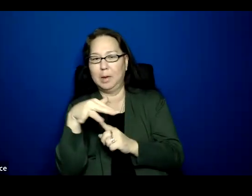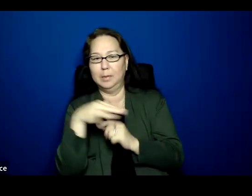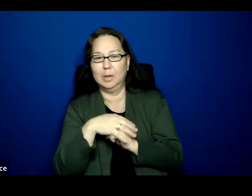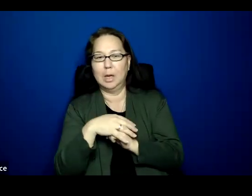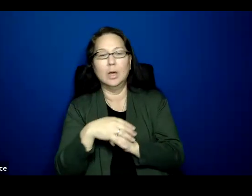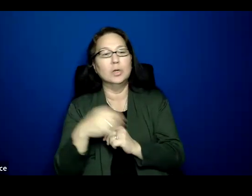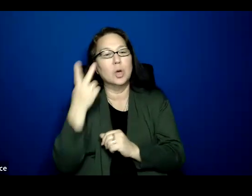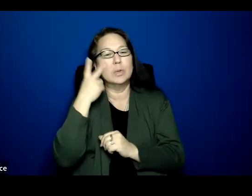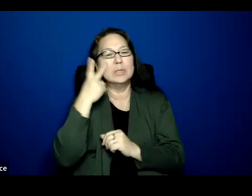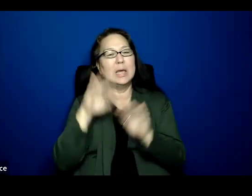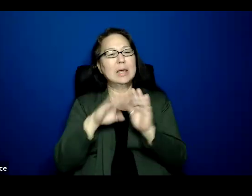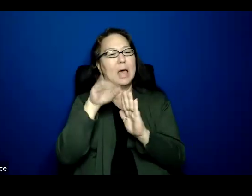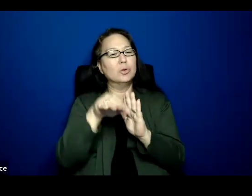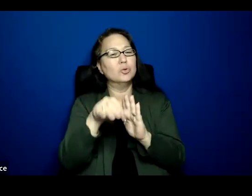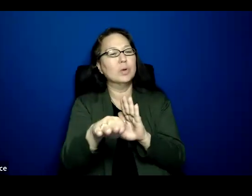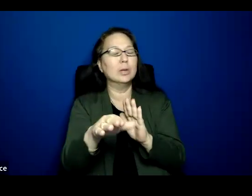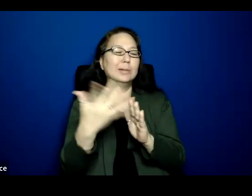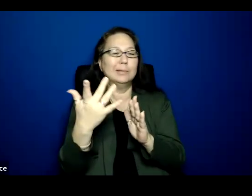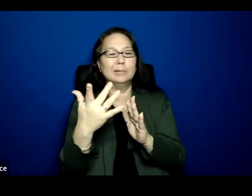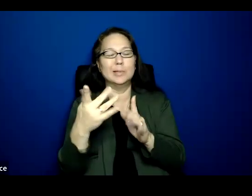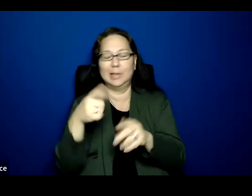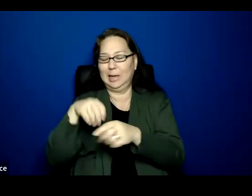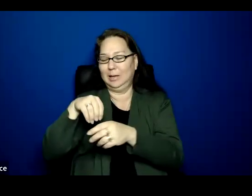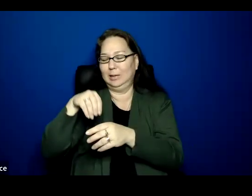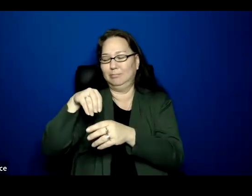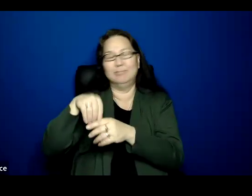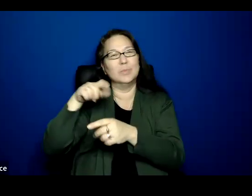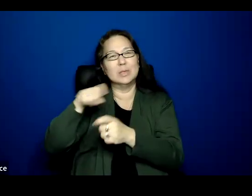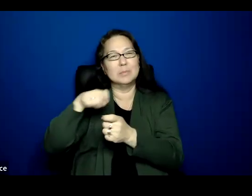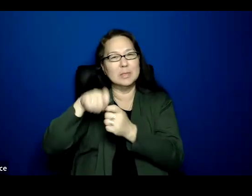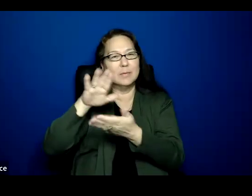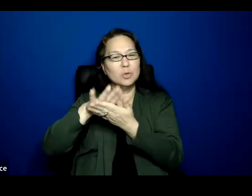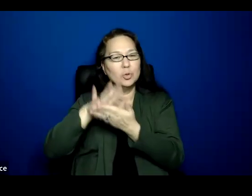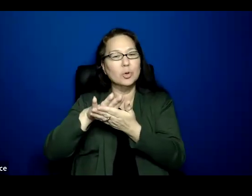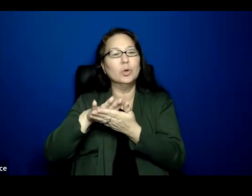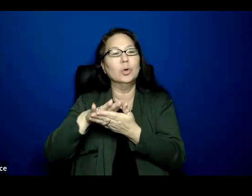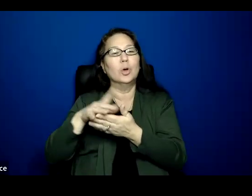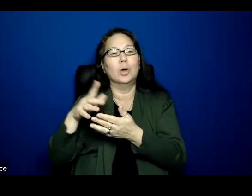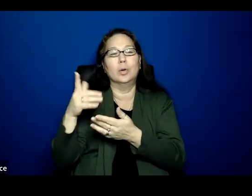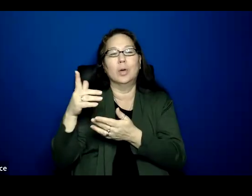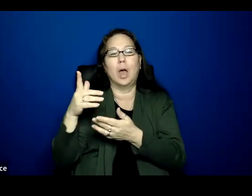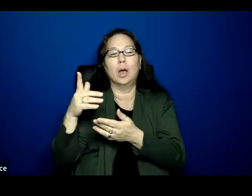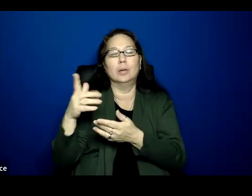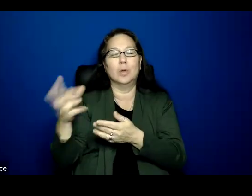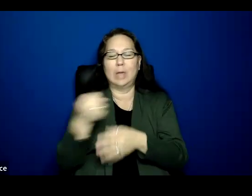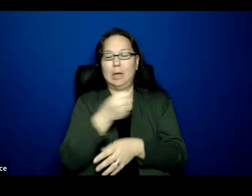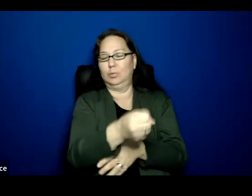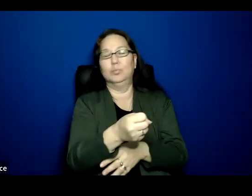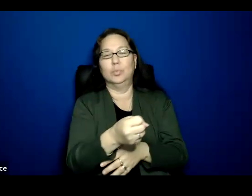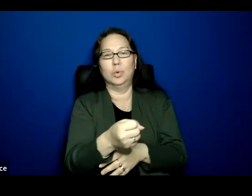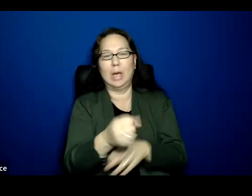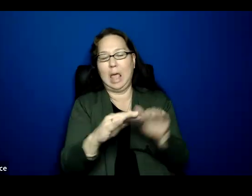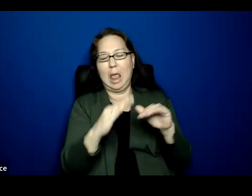schools that have students moving into more more restrictive placements, and we're looking at the why. We're also